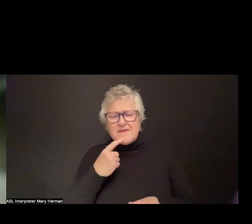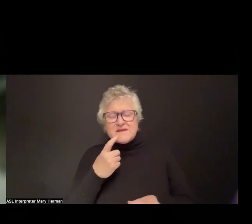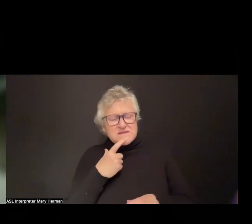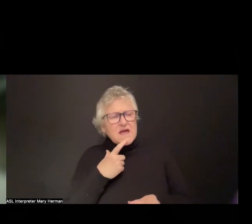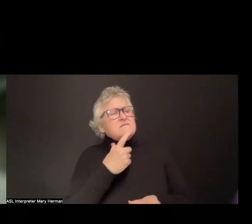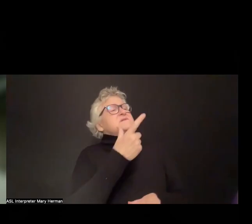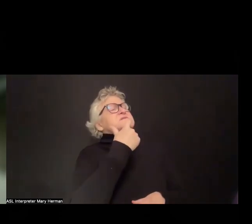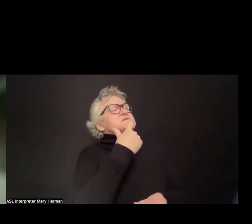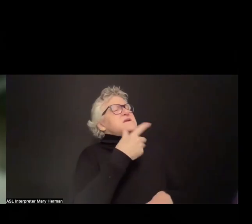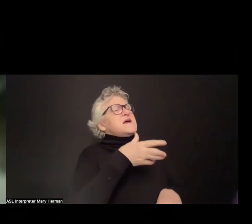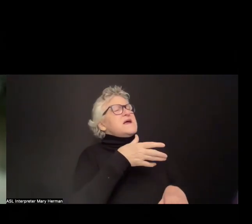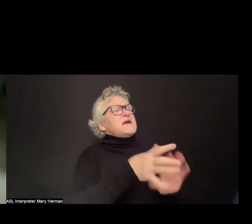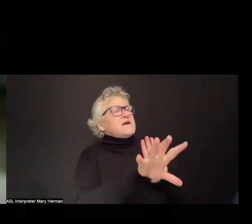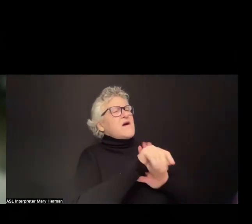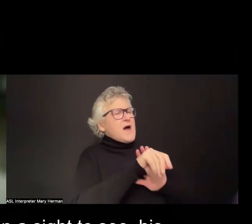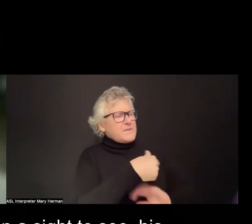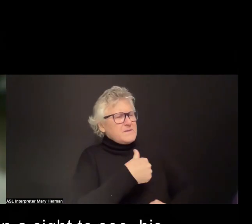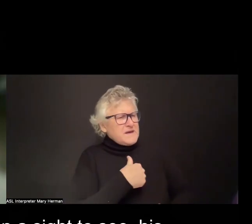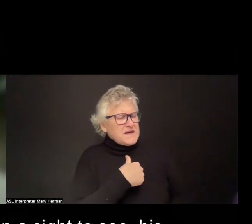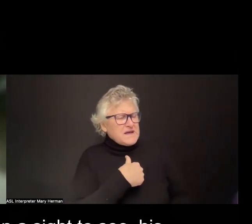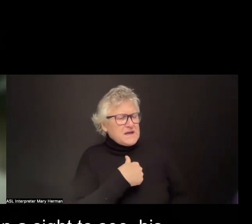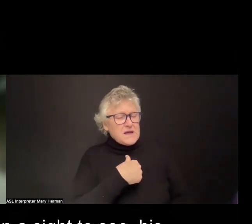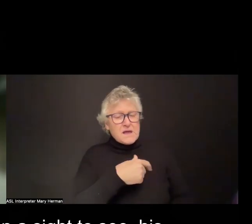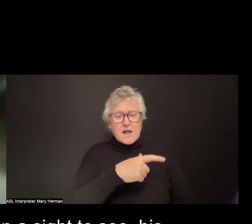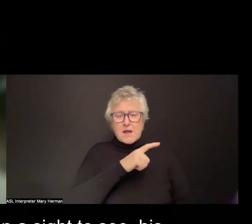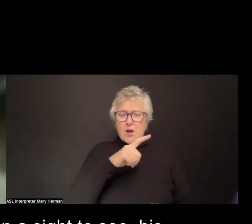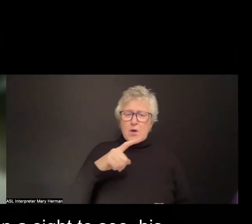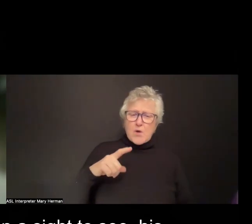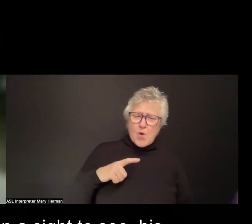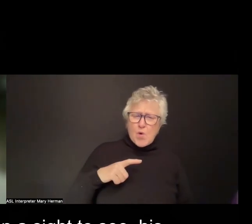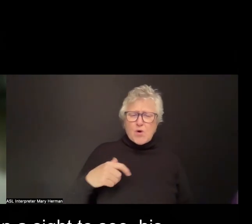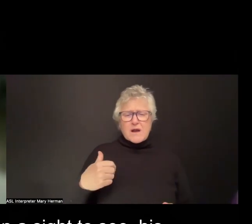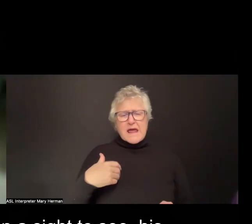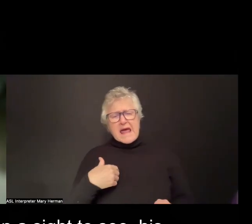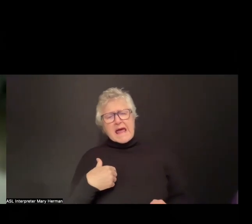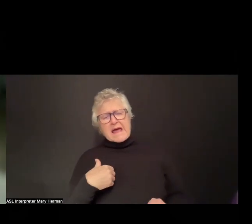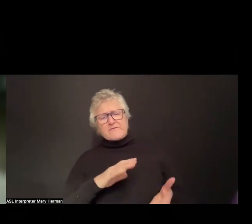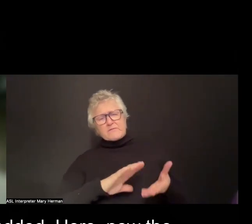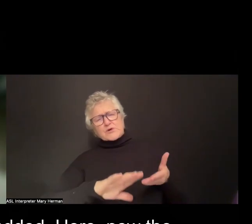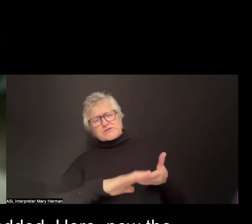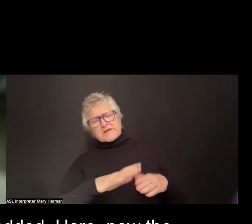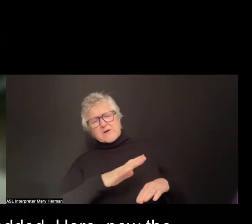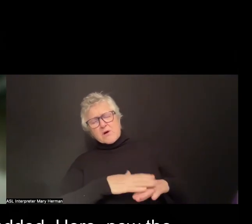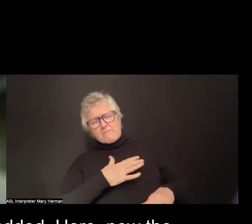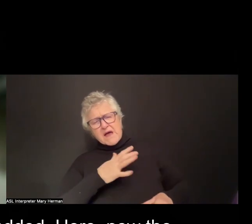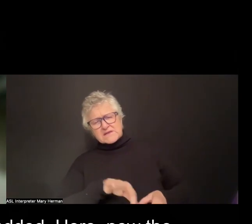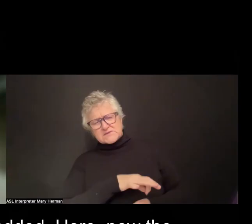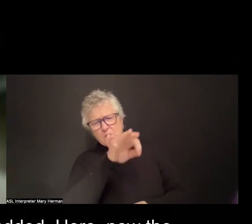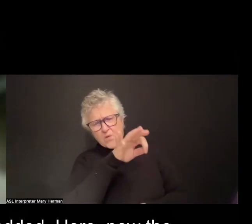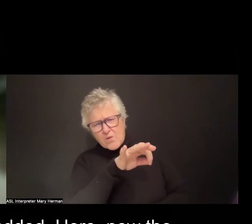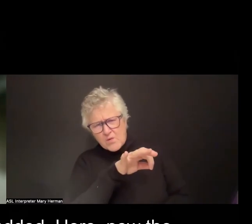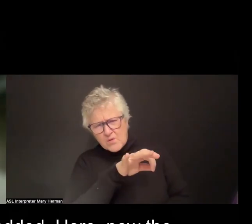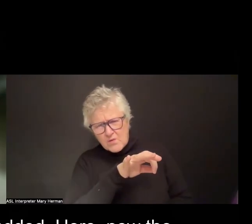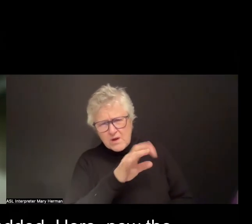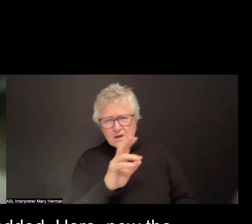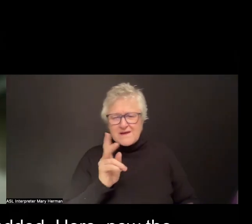and then the people chucked him over." Ah, that would have been a sight to see. His mate clapped his hands in delight. Turning to me, he added, "Here, now the boy asked